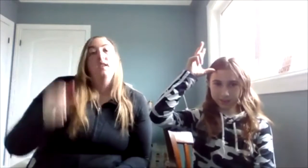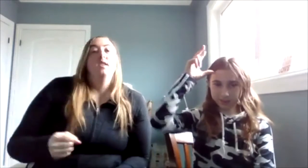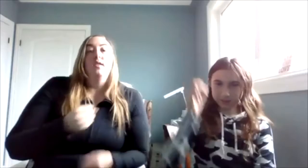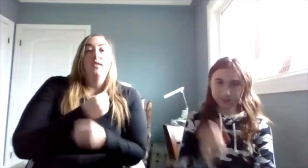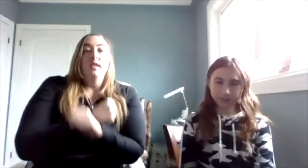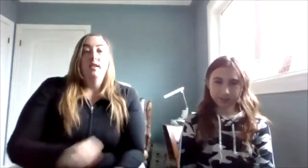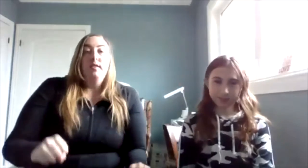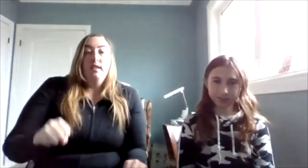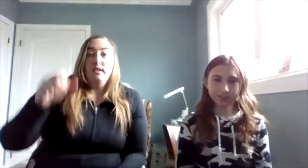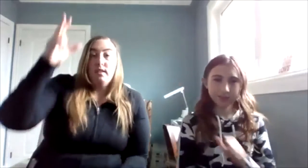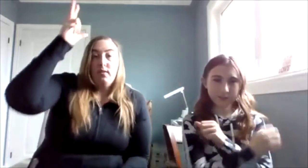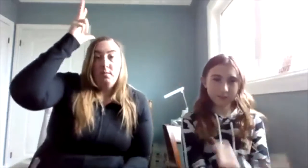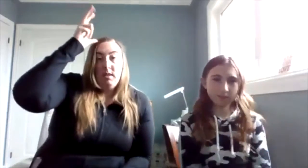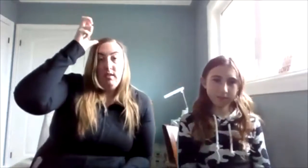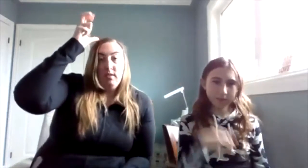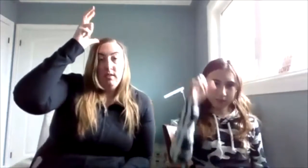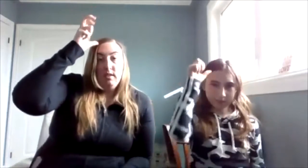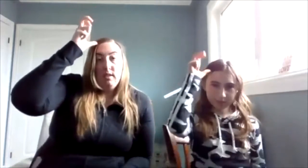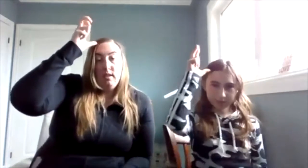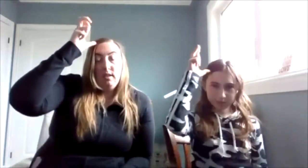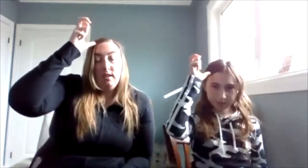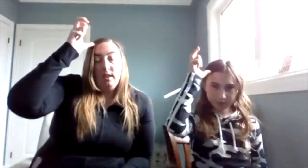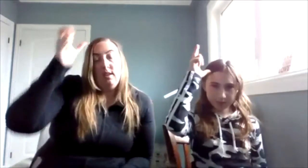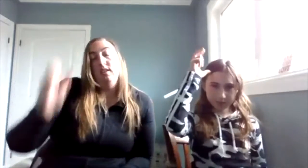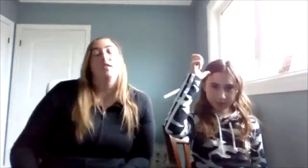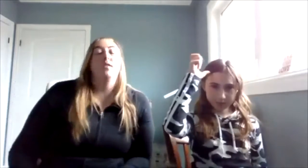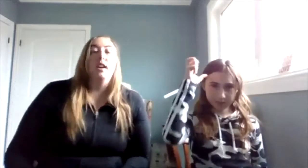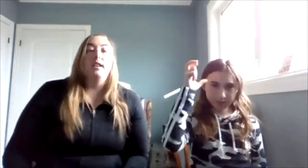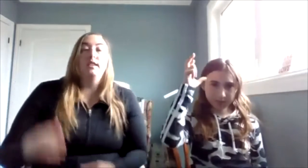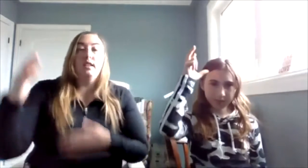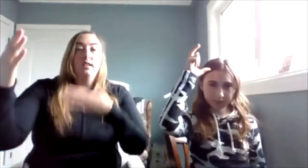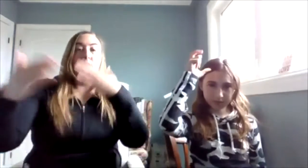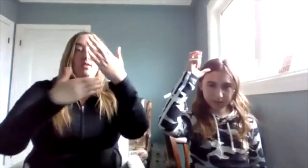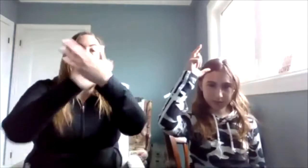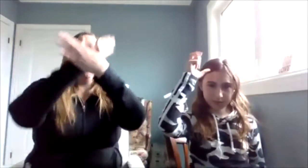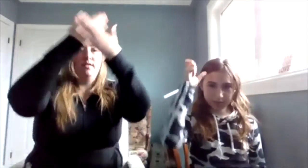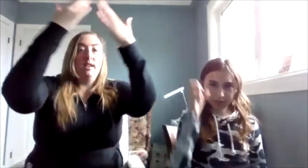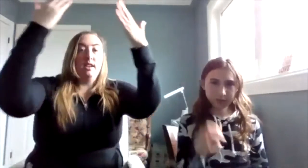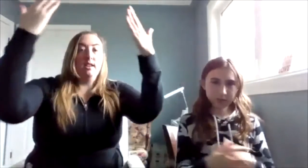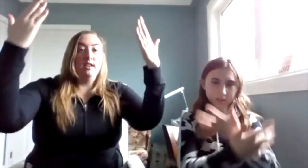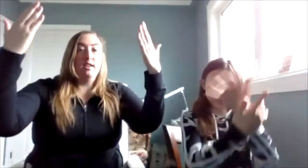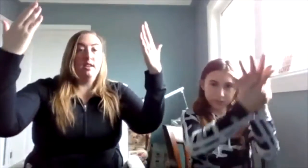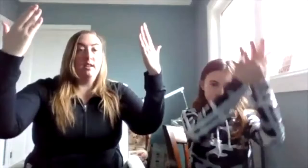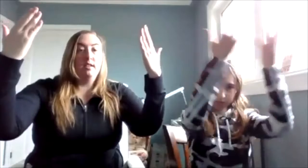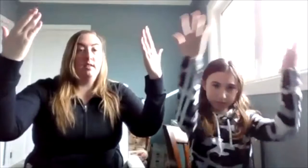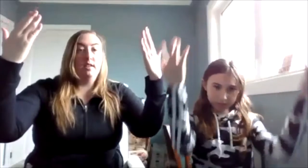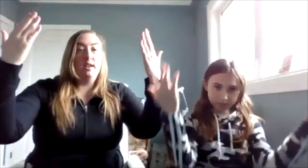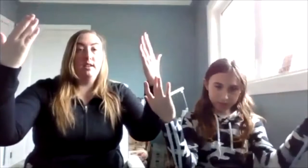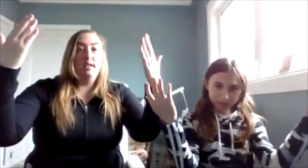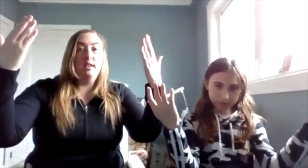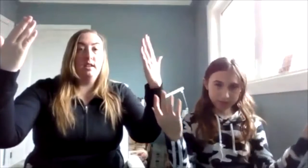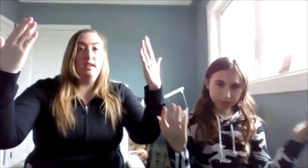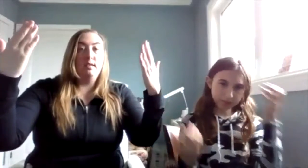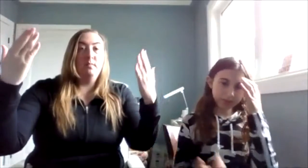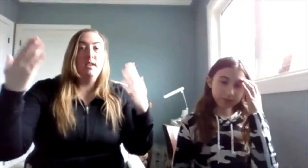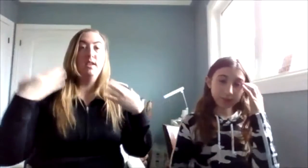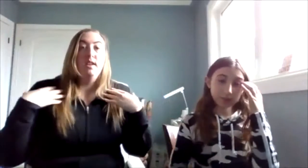So deliver us from evil. And then so for thine is the kingdom, so we're going to do heaven again. Thine is the kingdom,